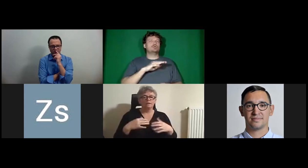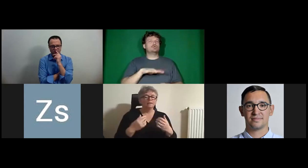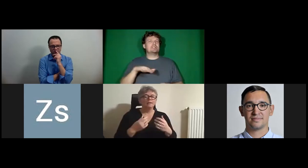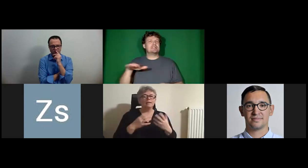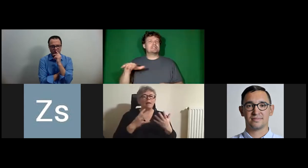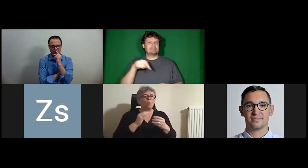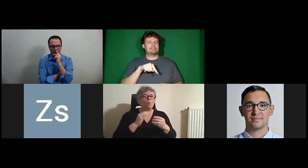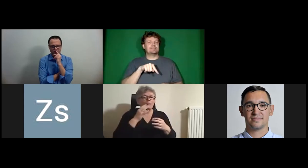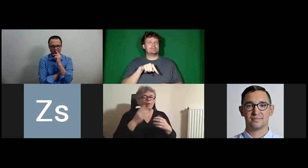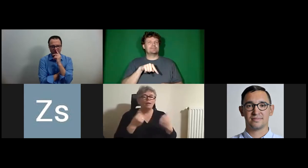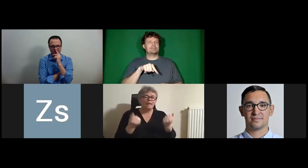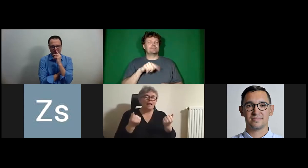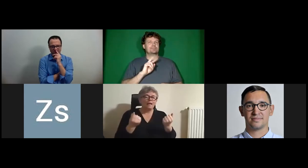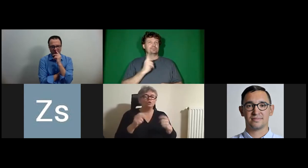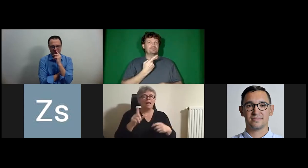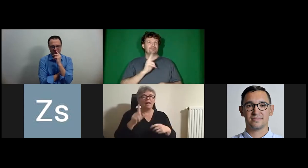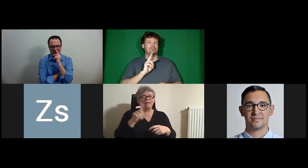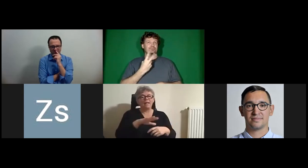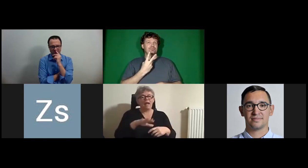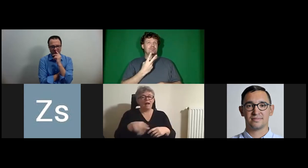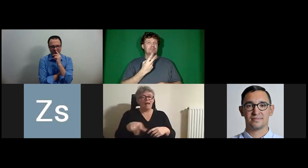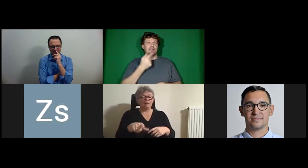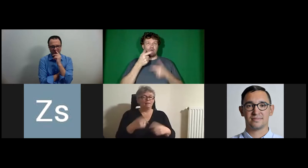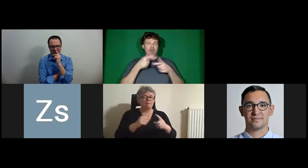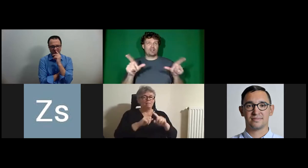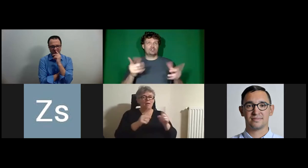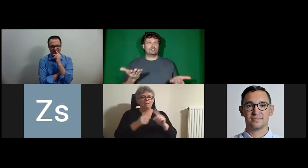Mm-hmm. It wasn't an issue. I have 2 children